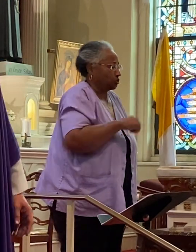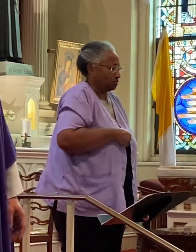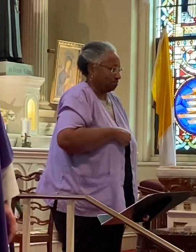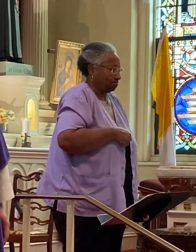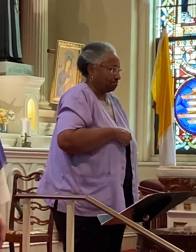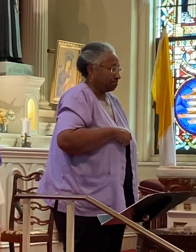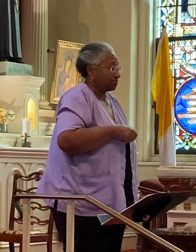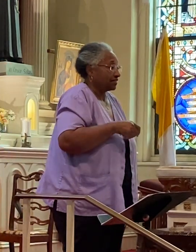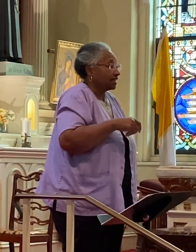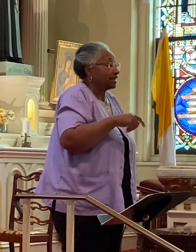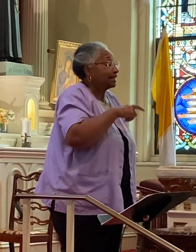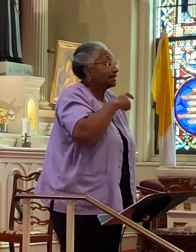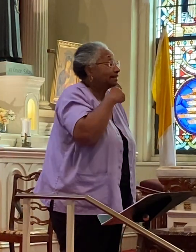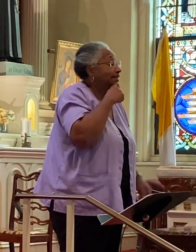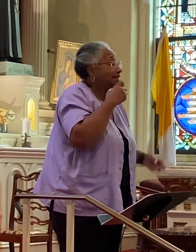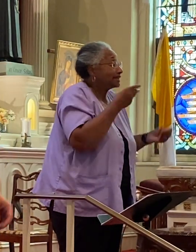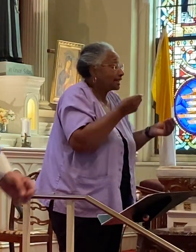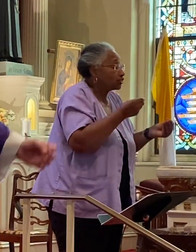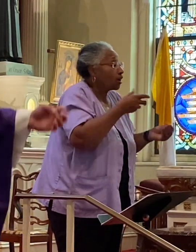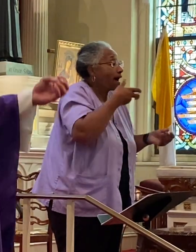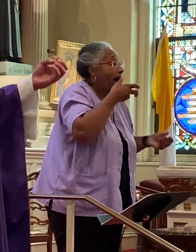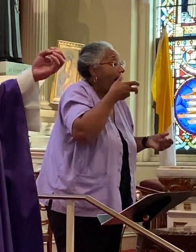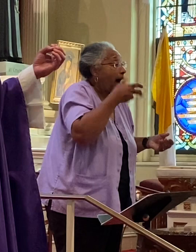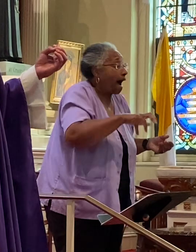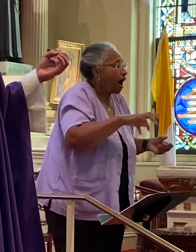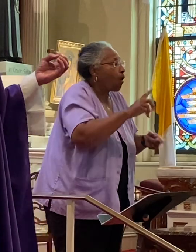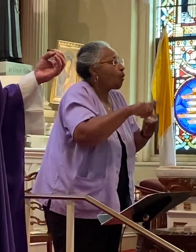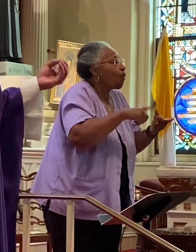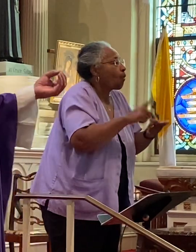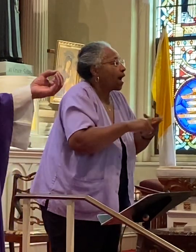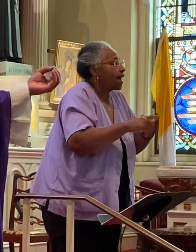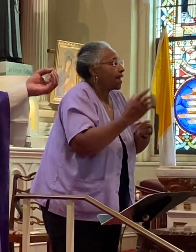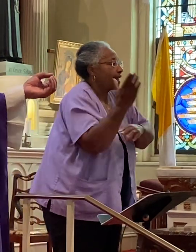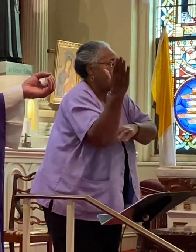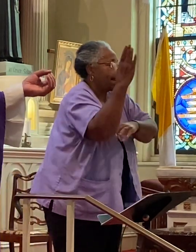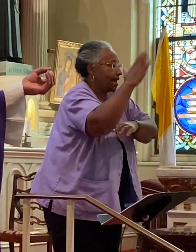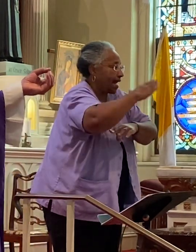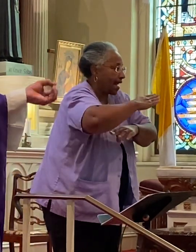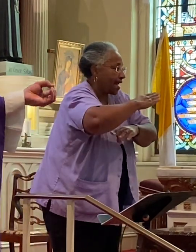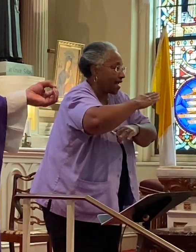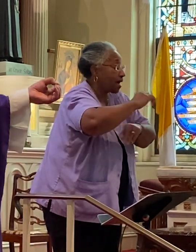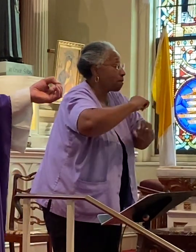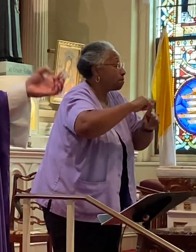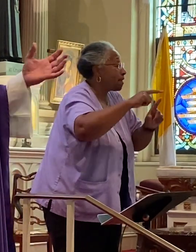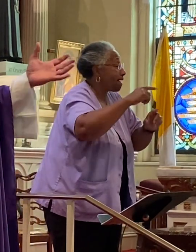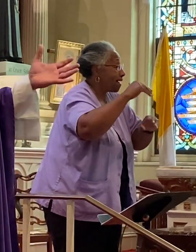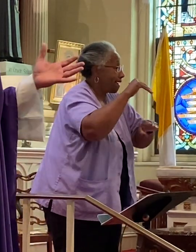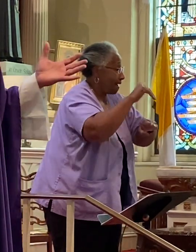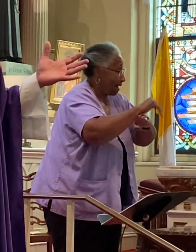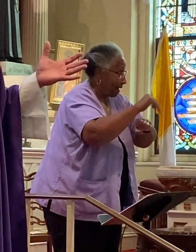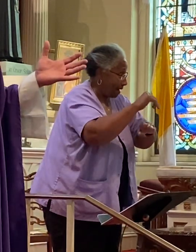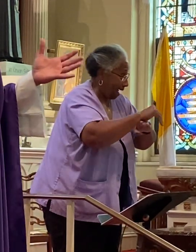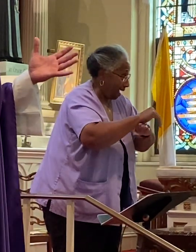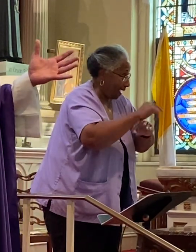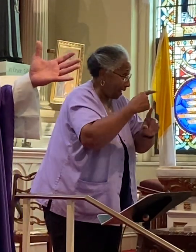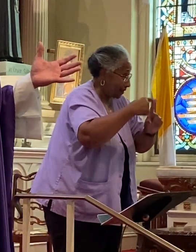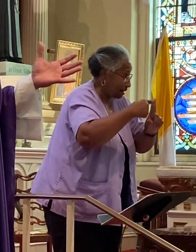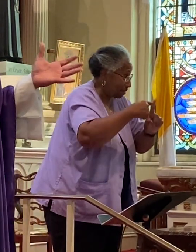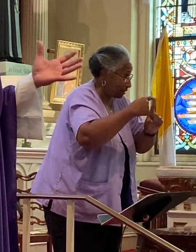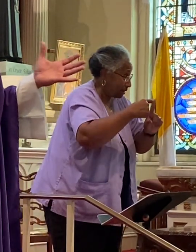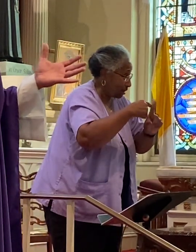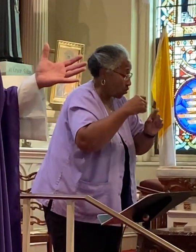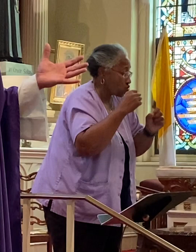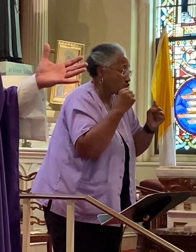The desert is very hot during the day, but the temperatures vary so much at night. That's why very